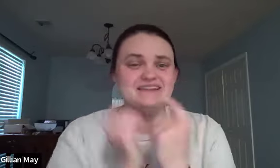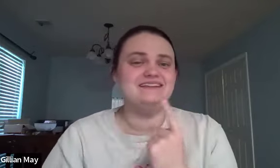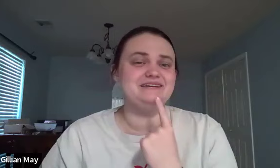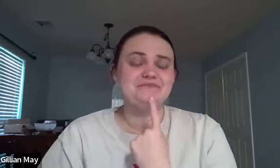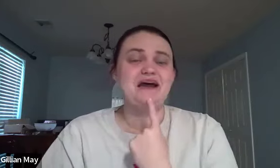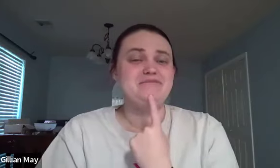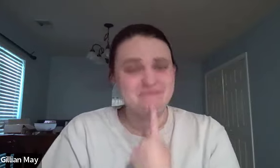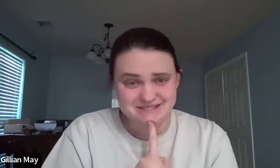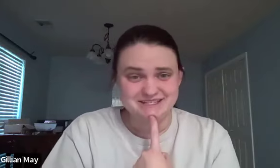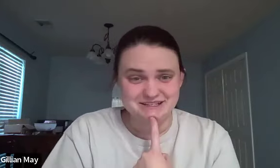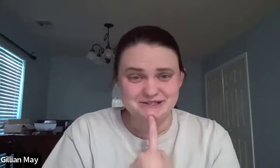smiling, like I missed you.